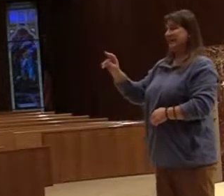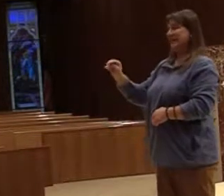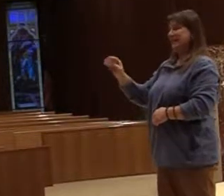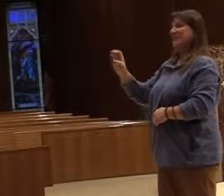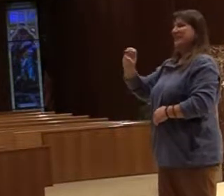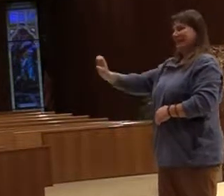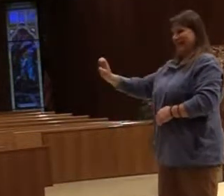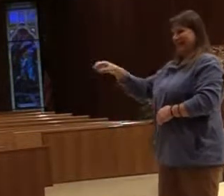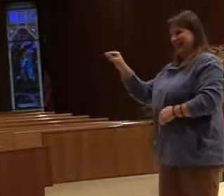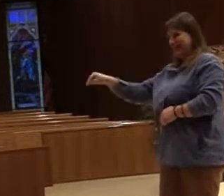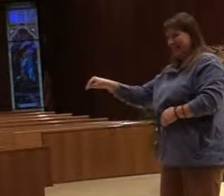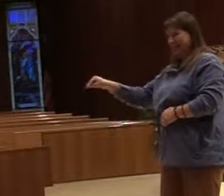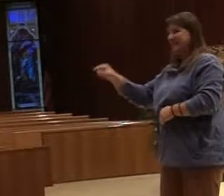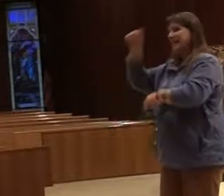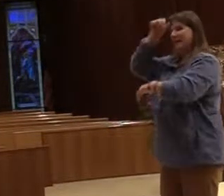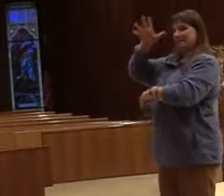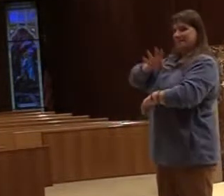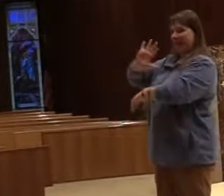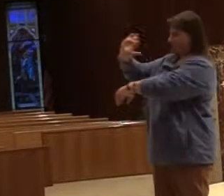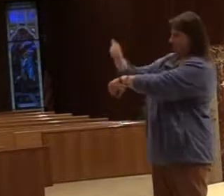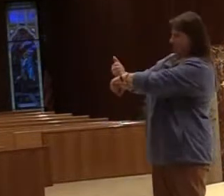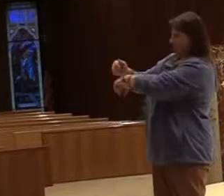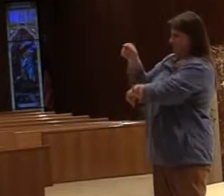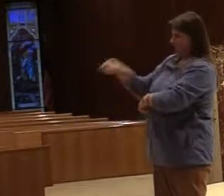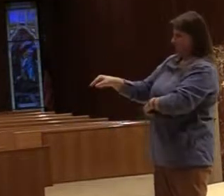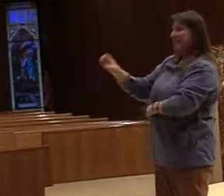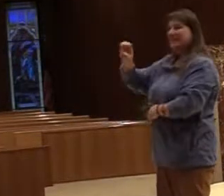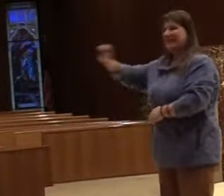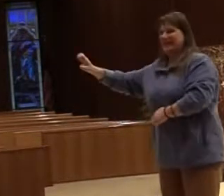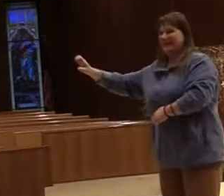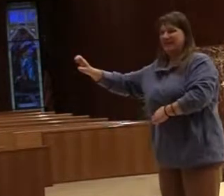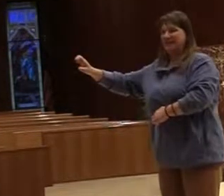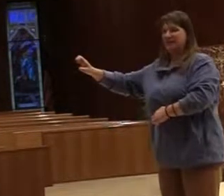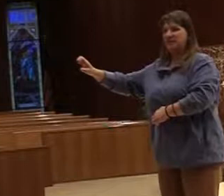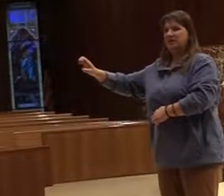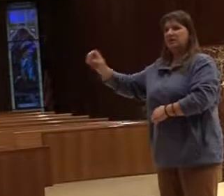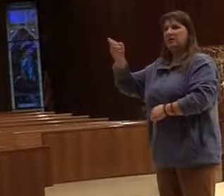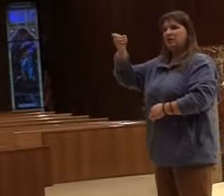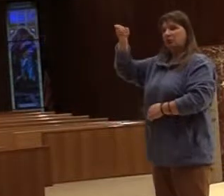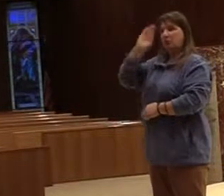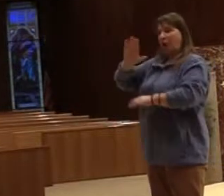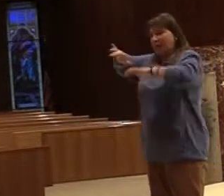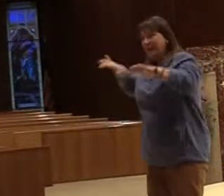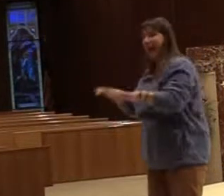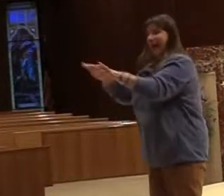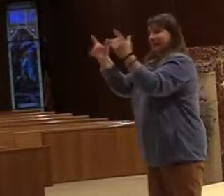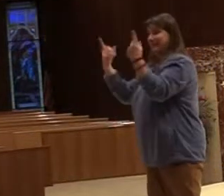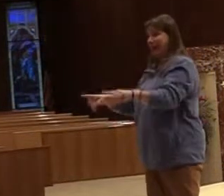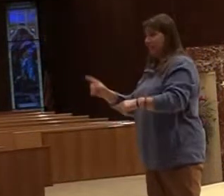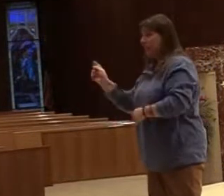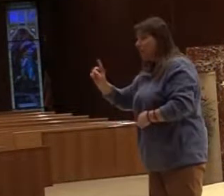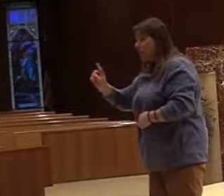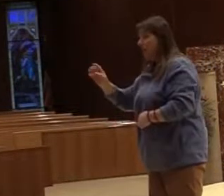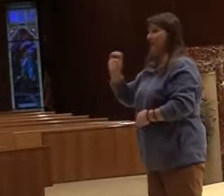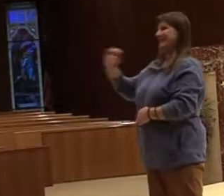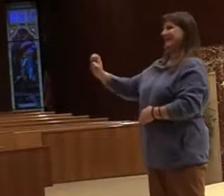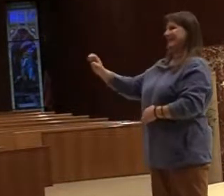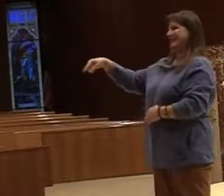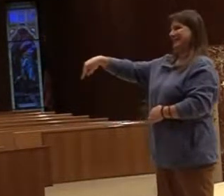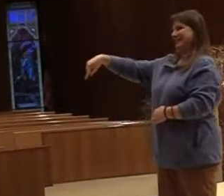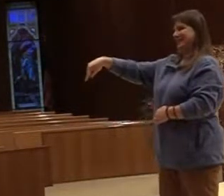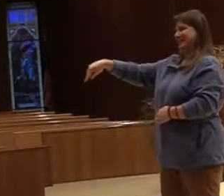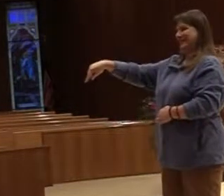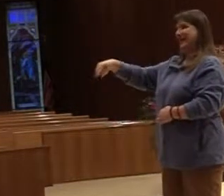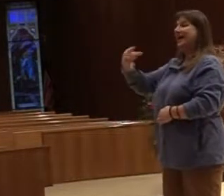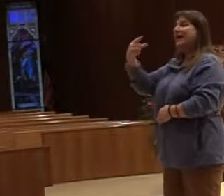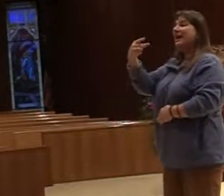And it's there that he placed man who he formed. So God does his action in the east. We also see in Genesis that